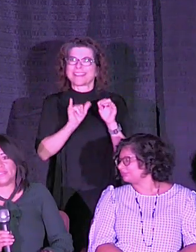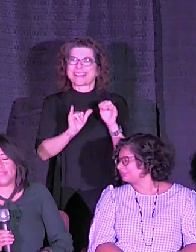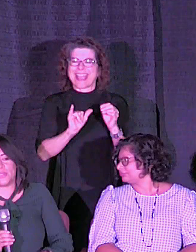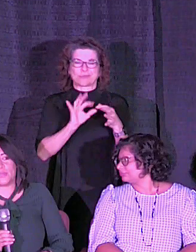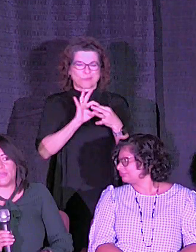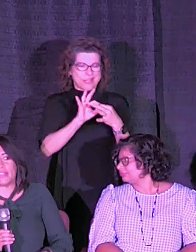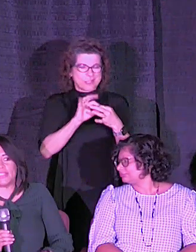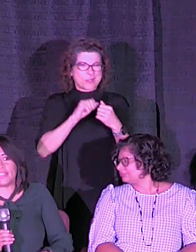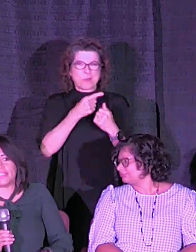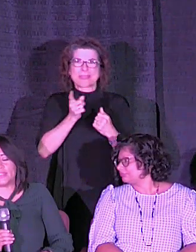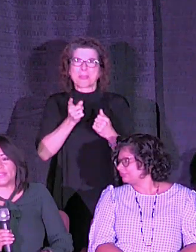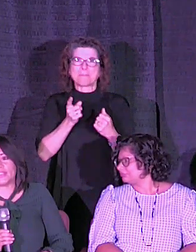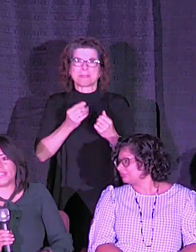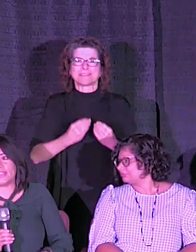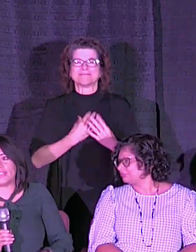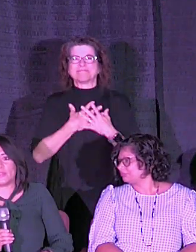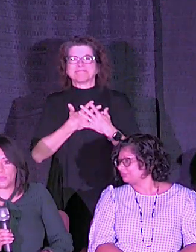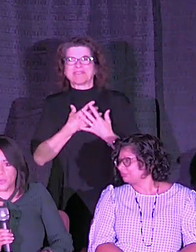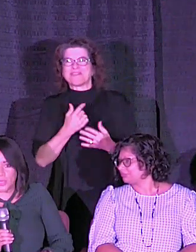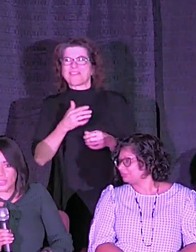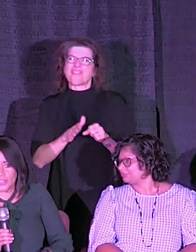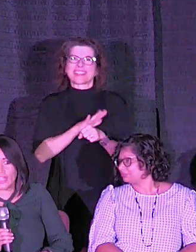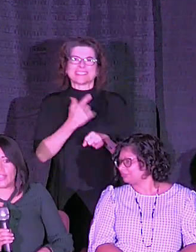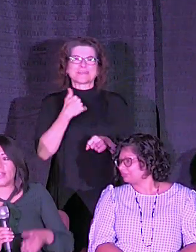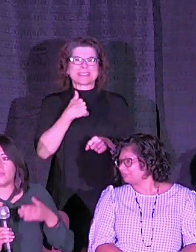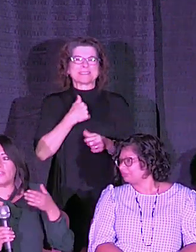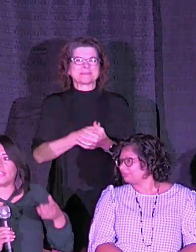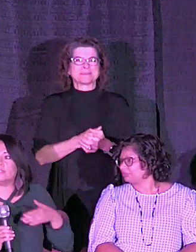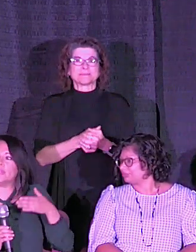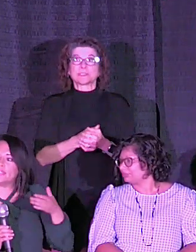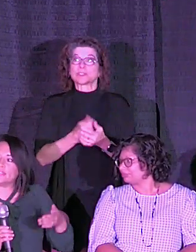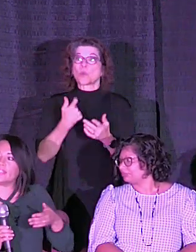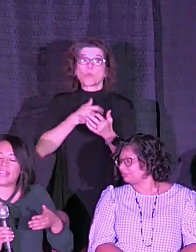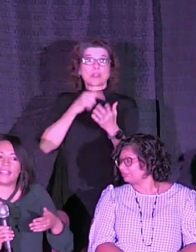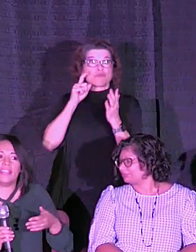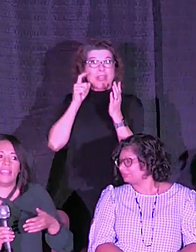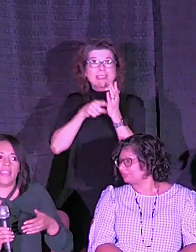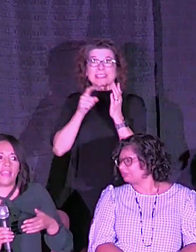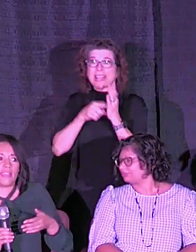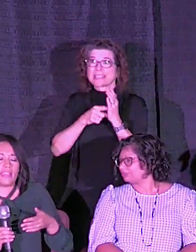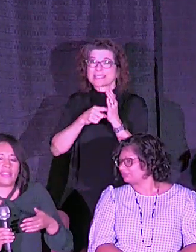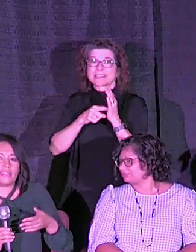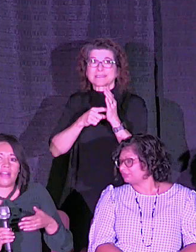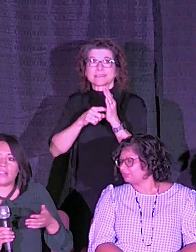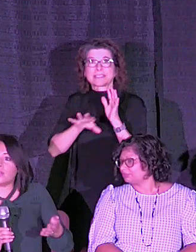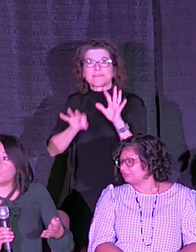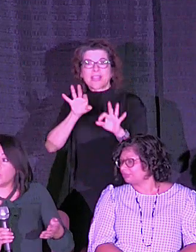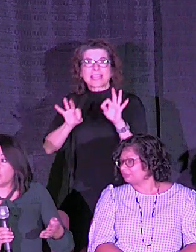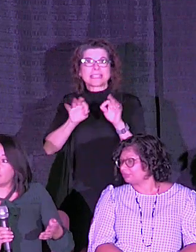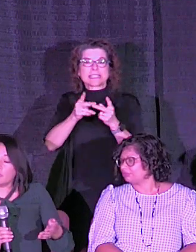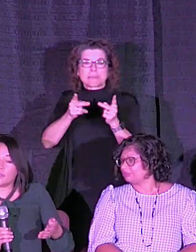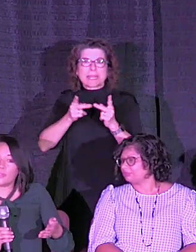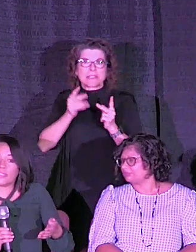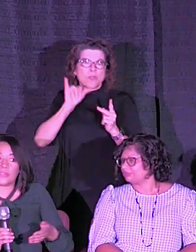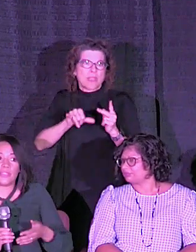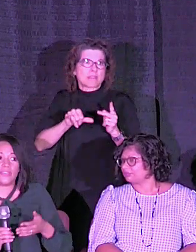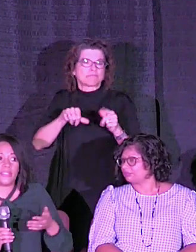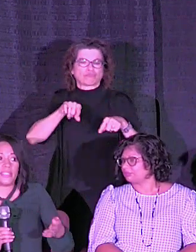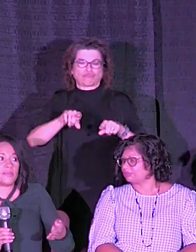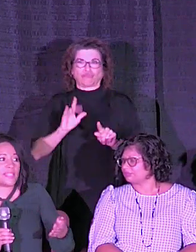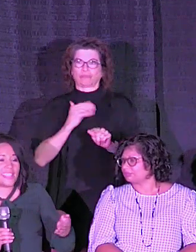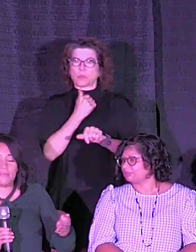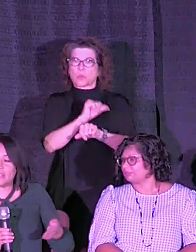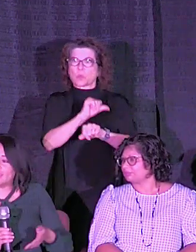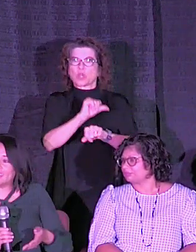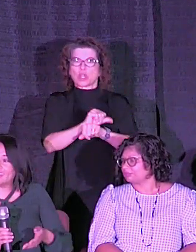and we recognize those as so important, and how we find space for that in all our work too. So you've heard